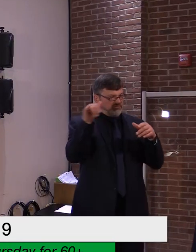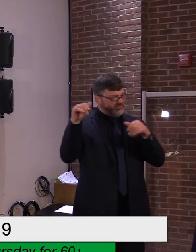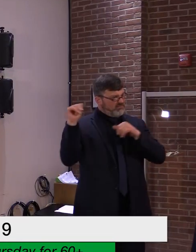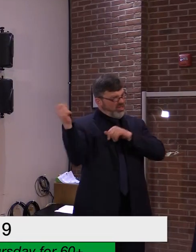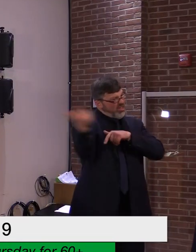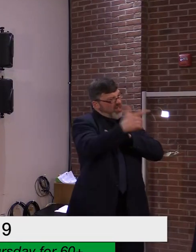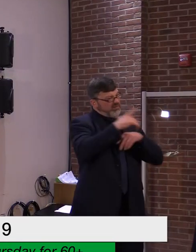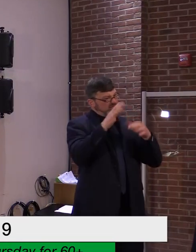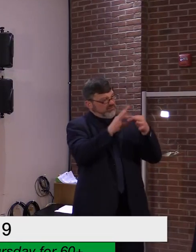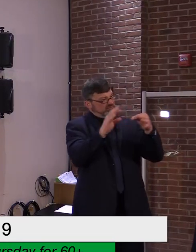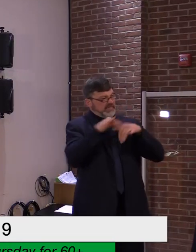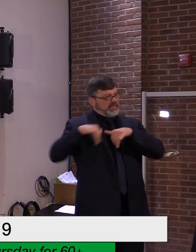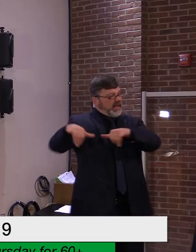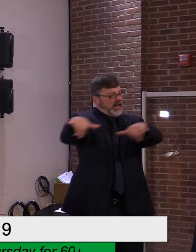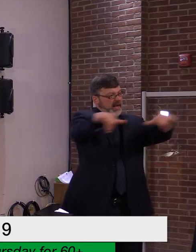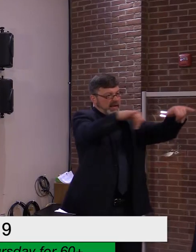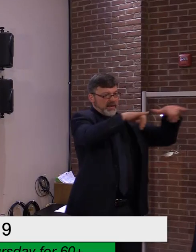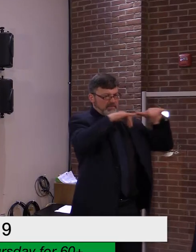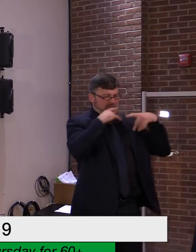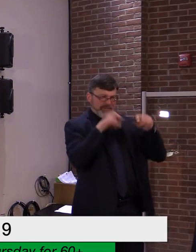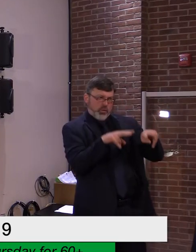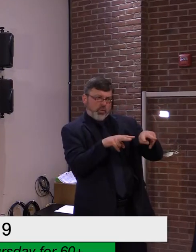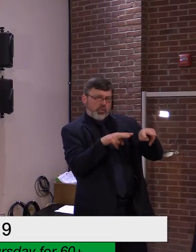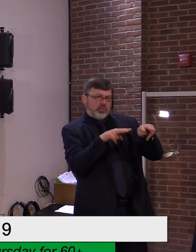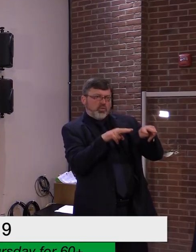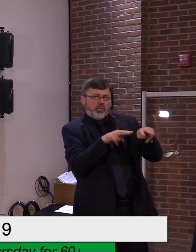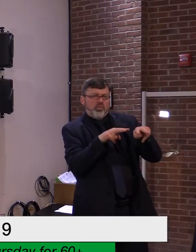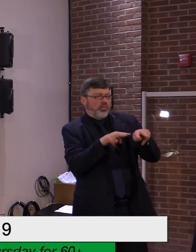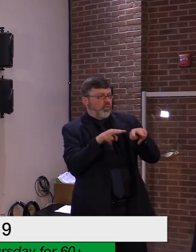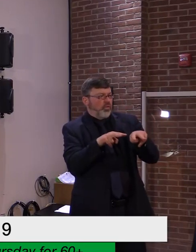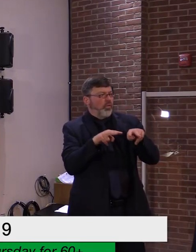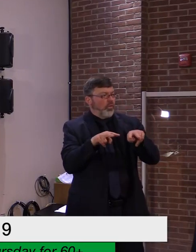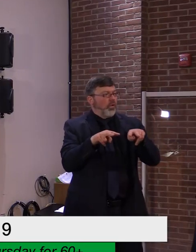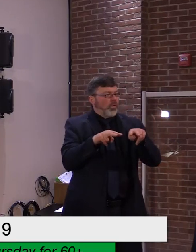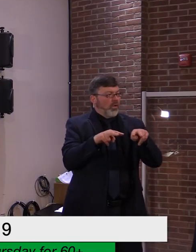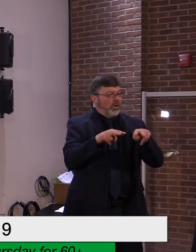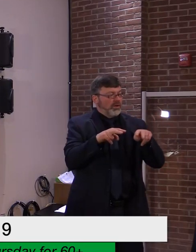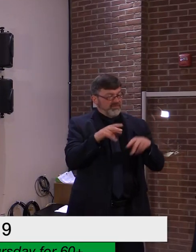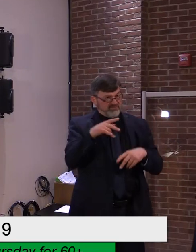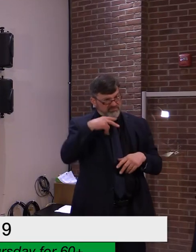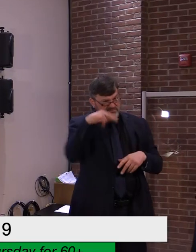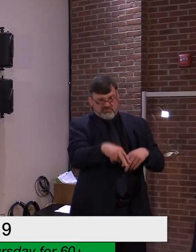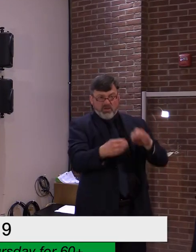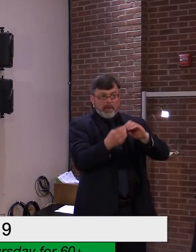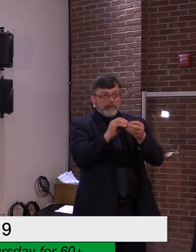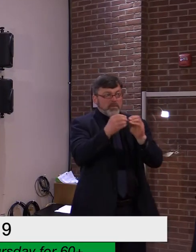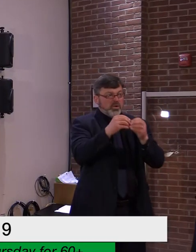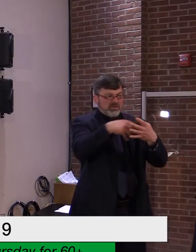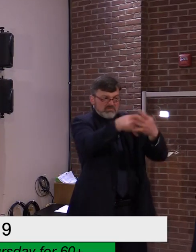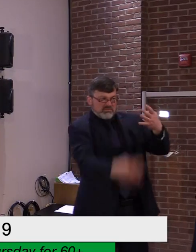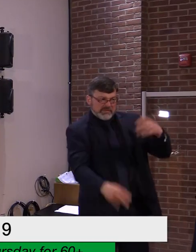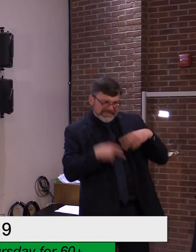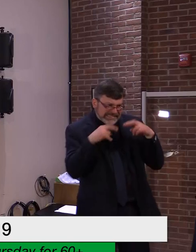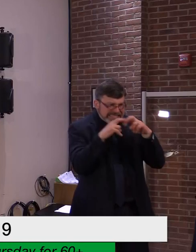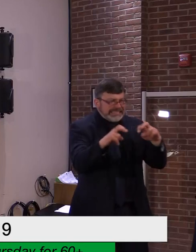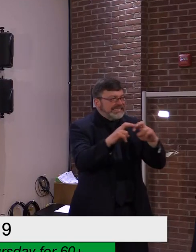things stand. You've just seen the data, the favorable steady declines in